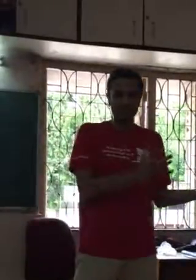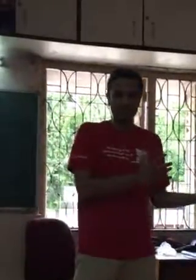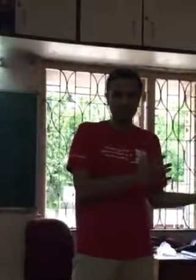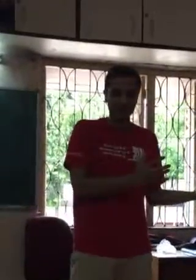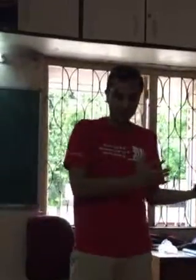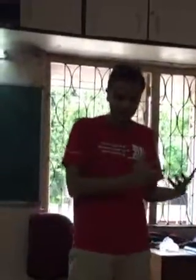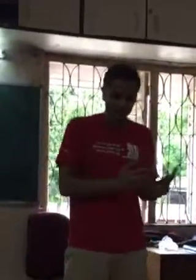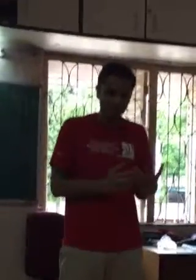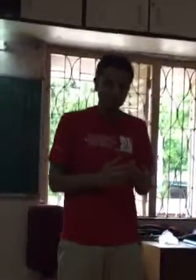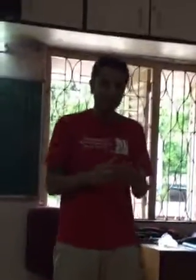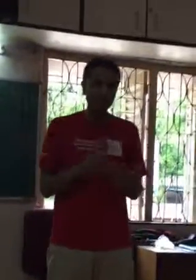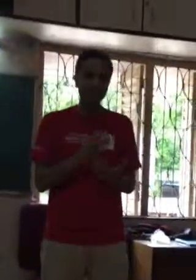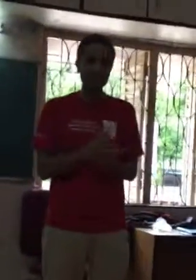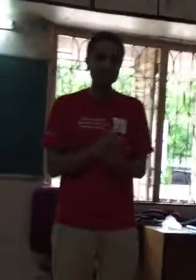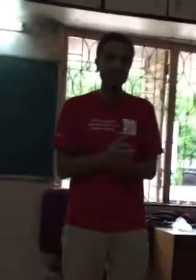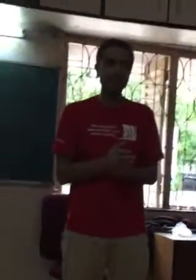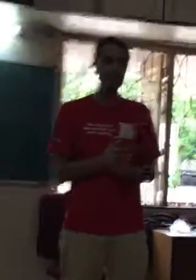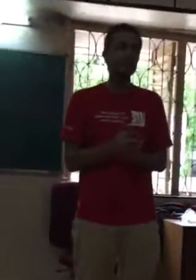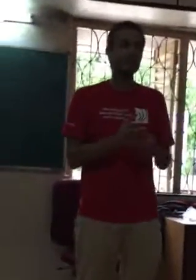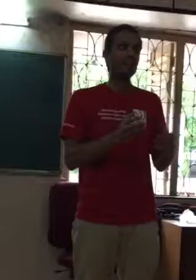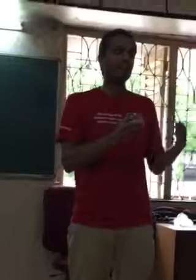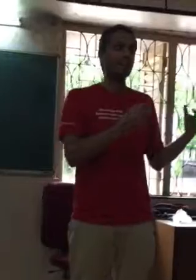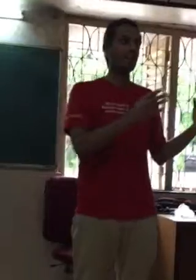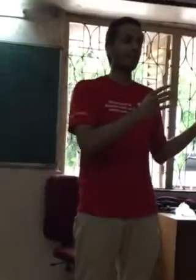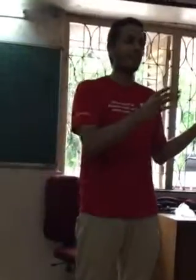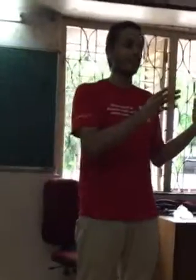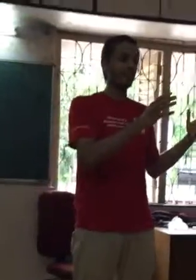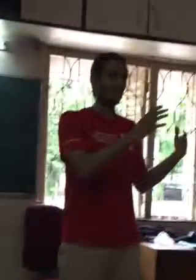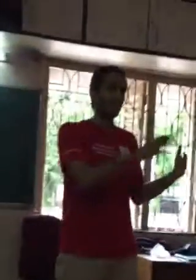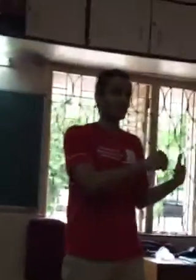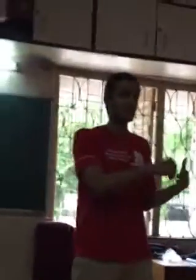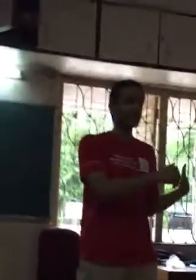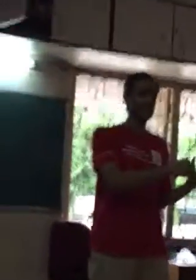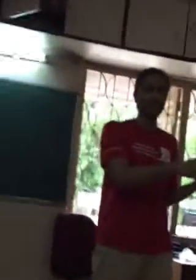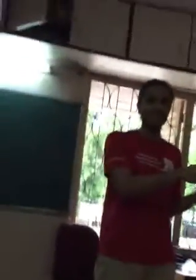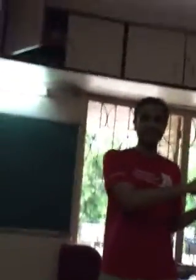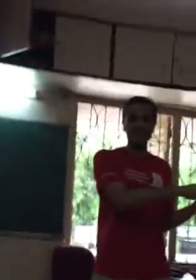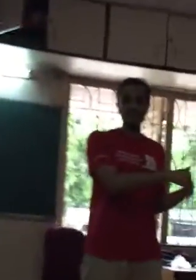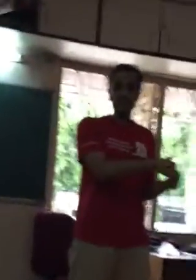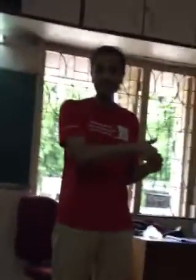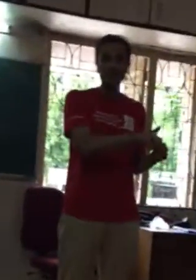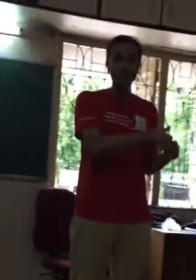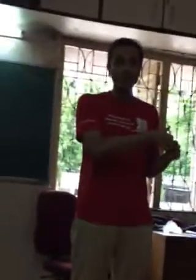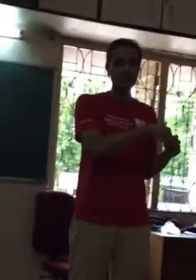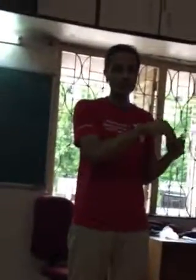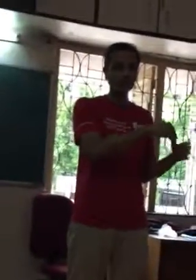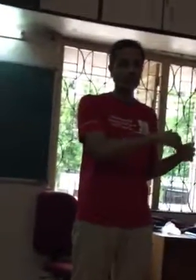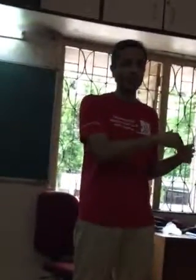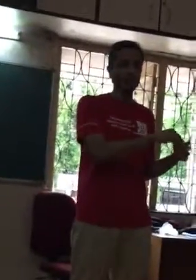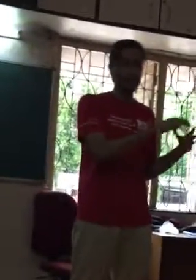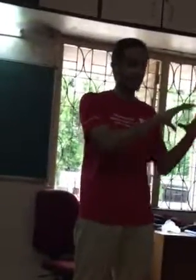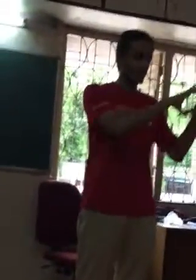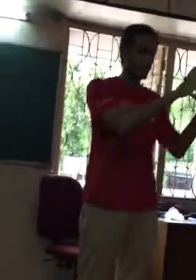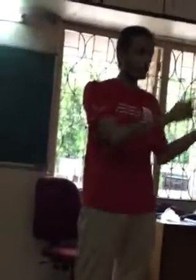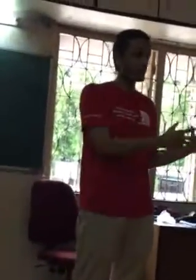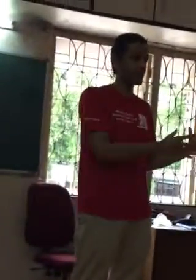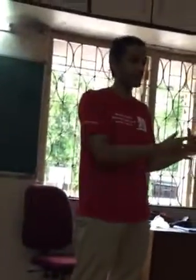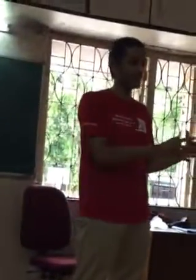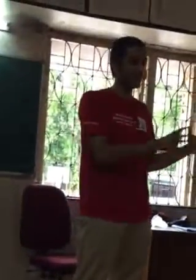solved by one person. And actually, in fact, last week as well, on Saturday, we installed a composting machine